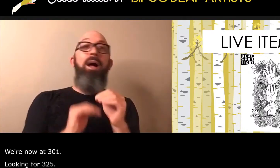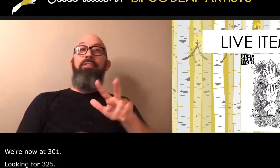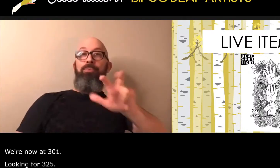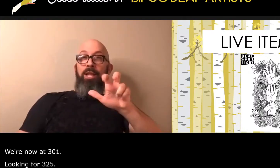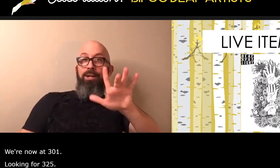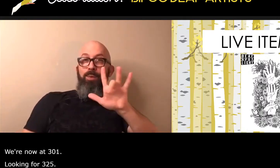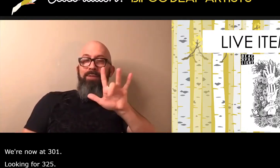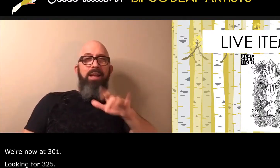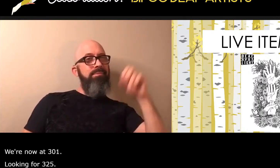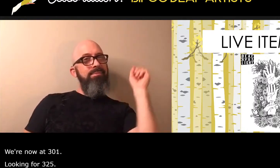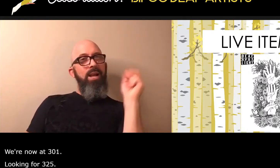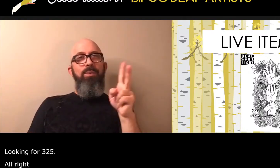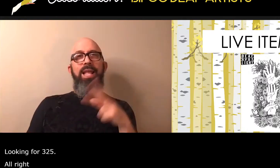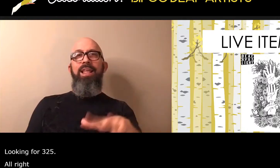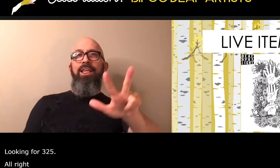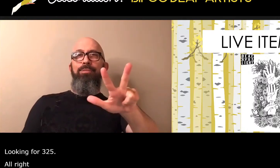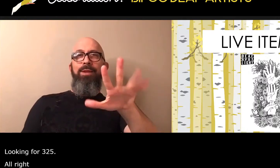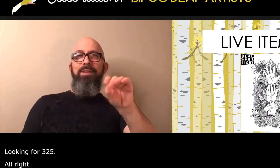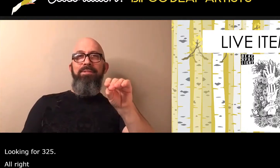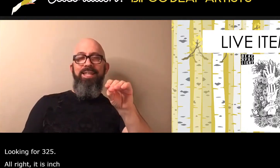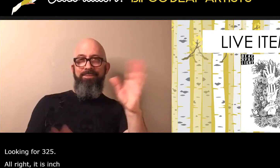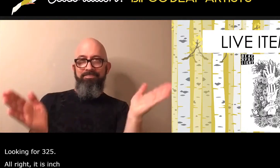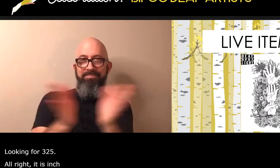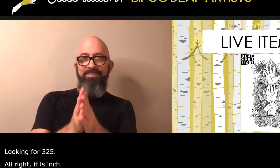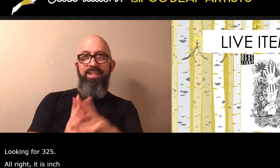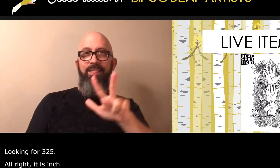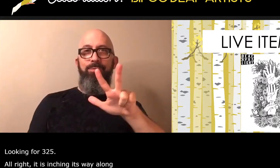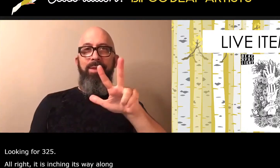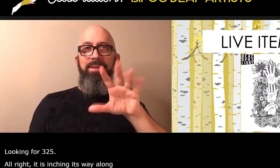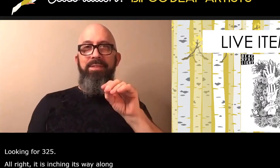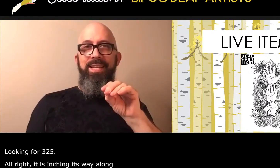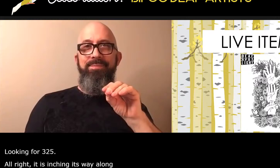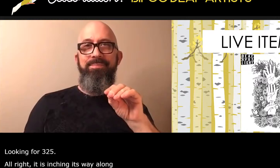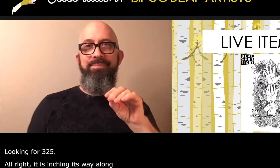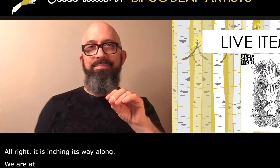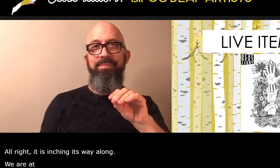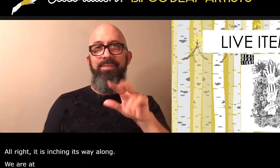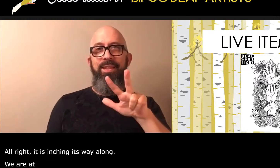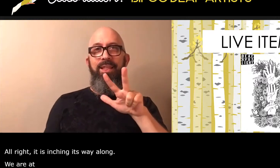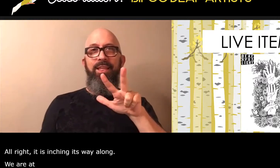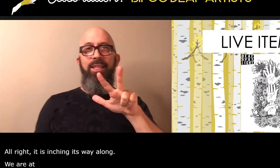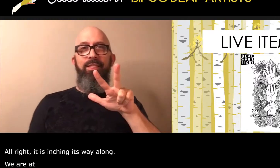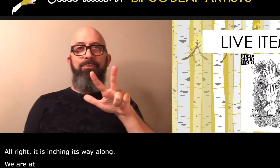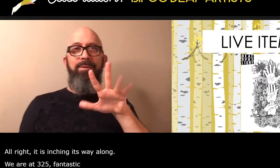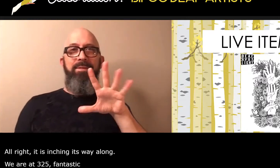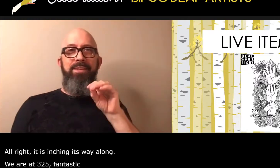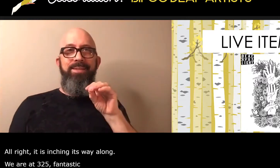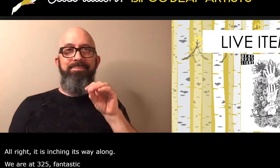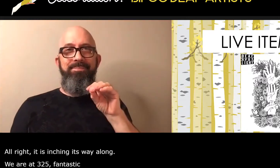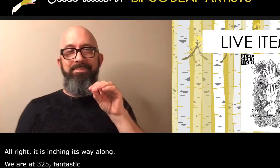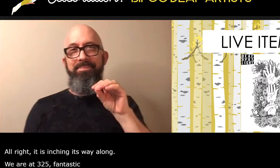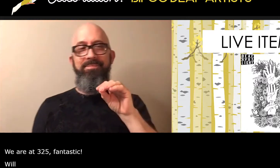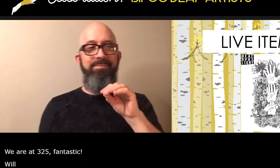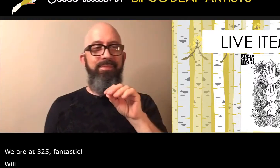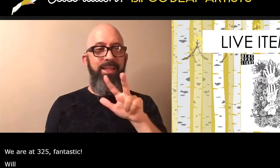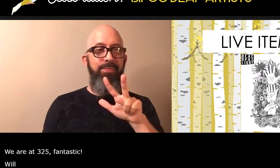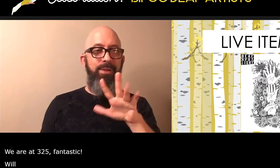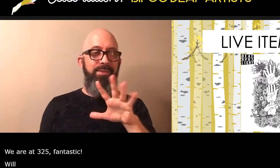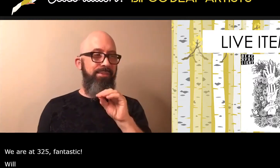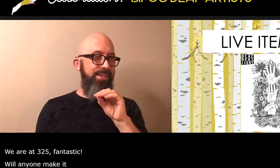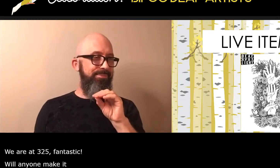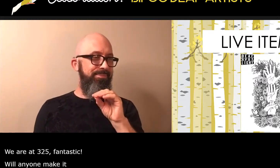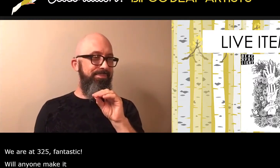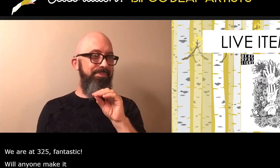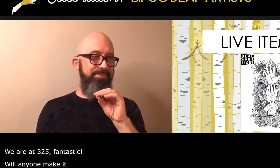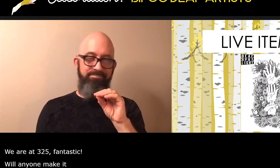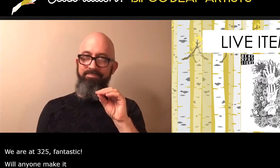All right, it's inching its way along. We are at 325, fantastic. Will anyone make it 350? Looking